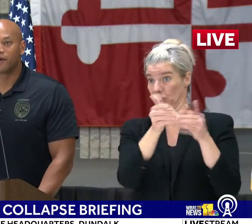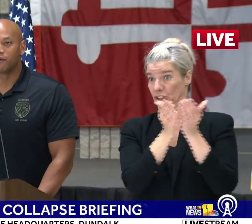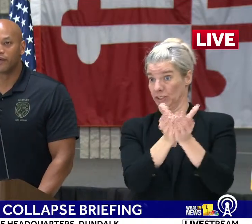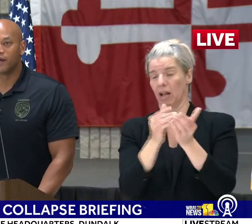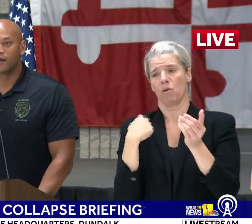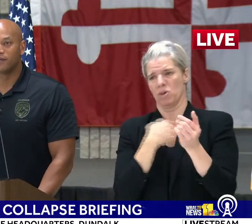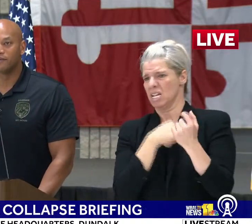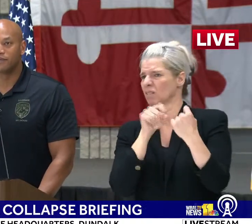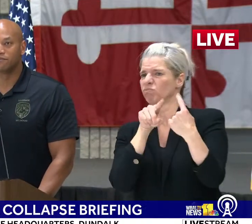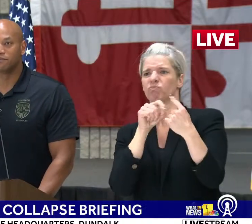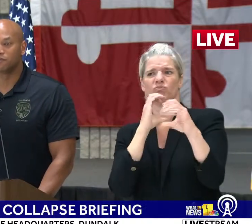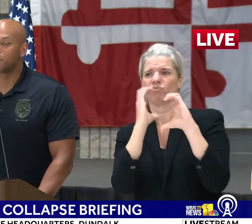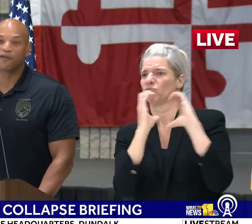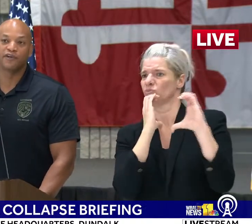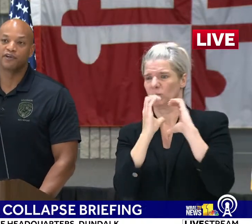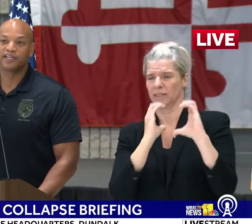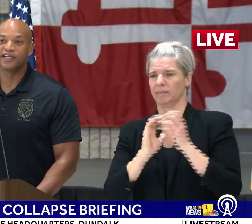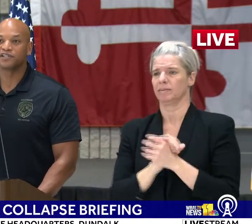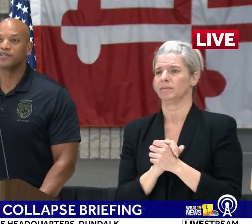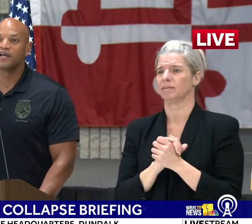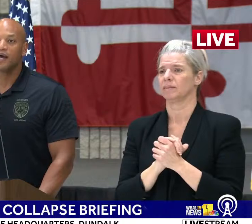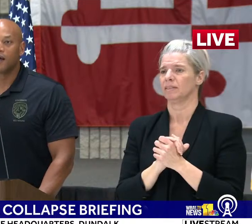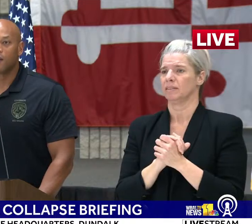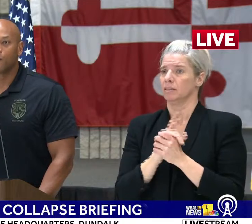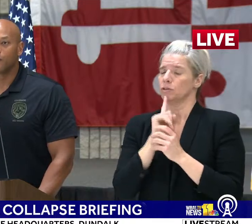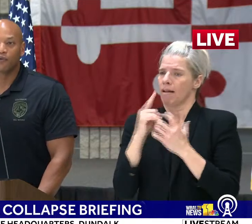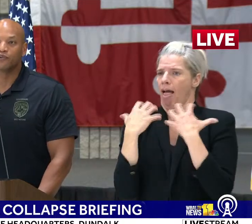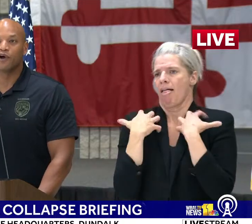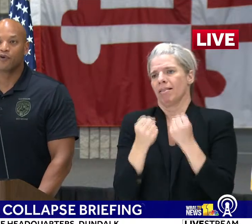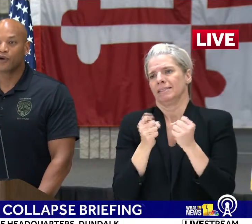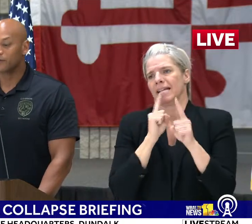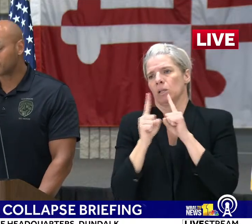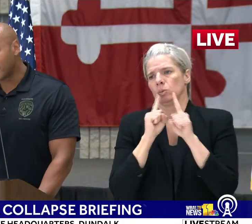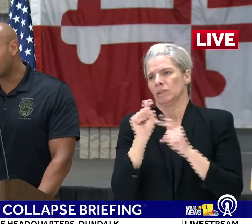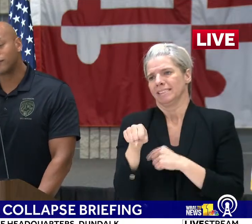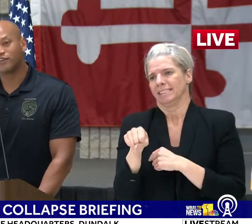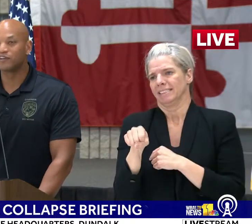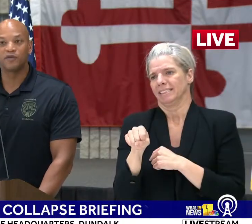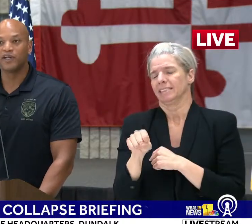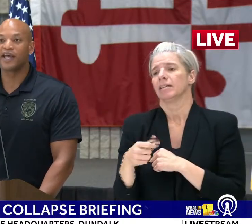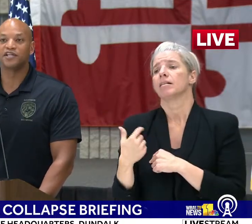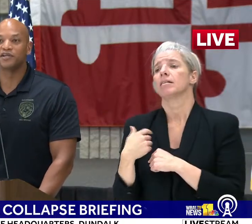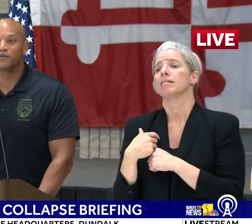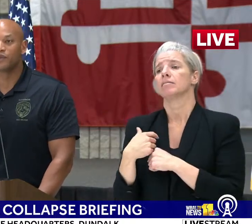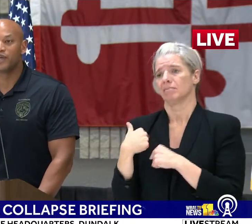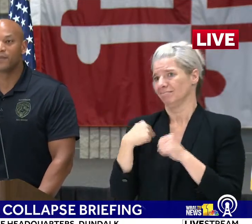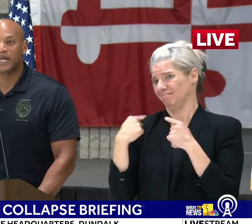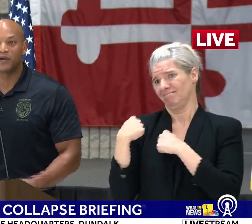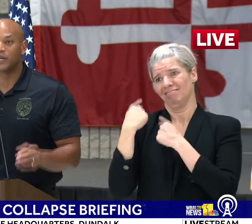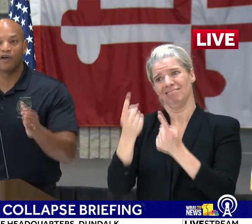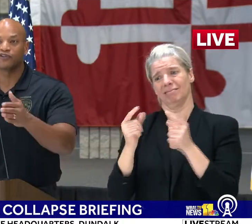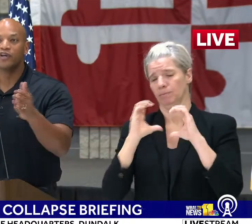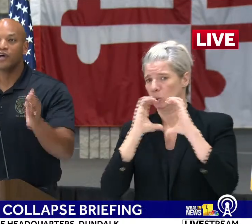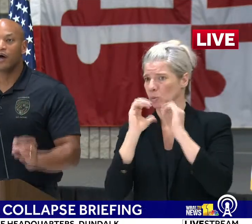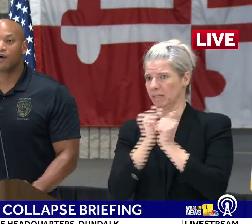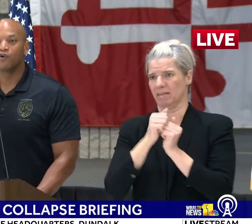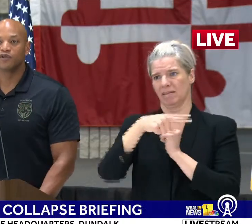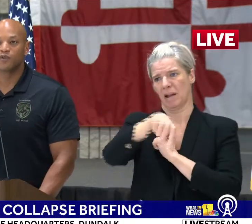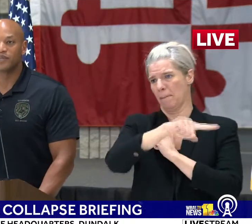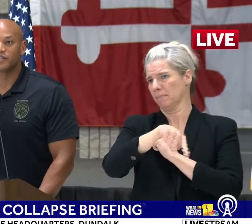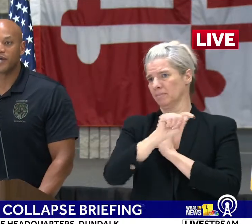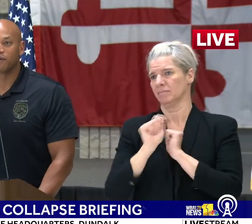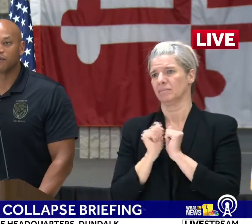and know that they are in good health and good condition. We also know that we're going to stay in consistent communication with them and anyone